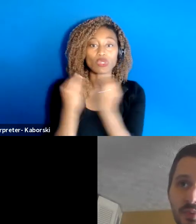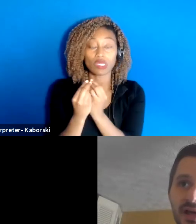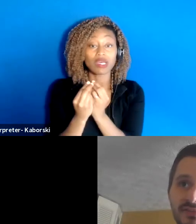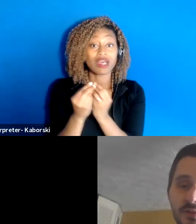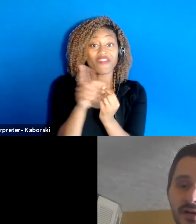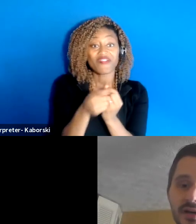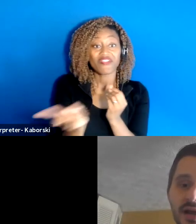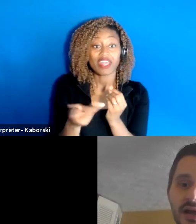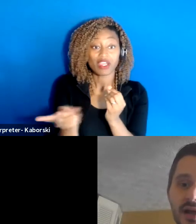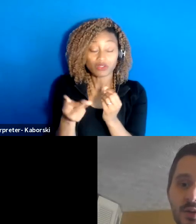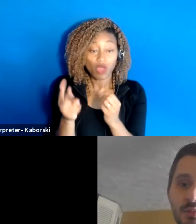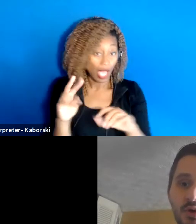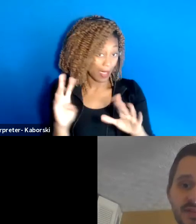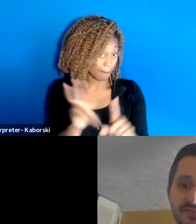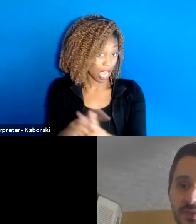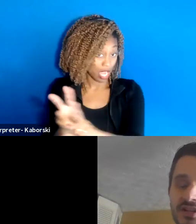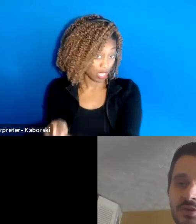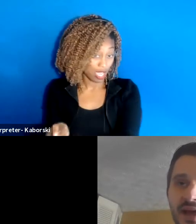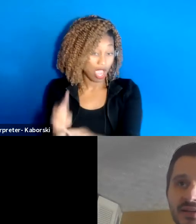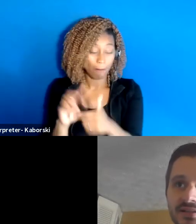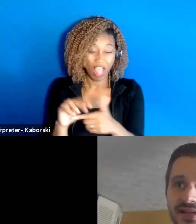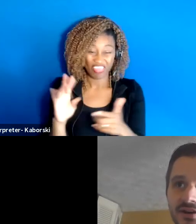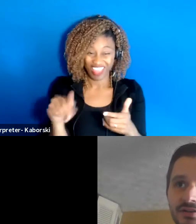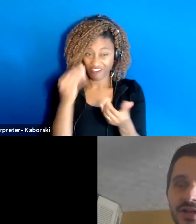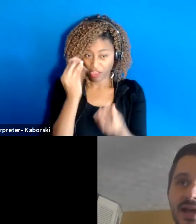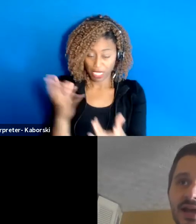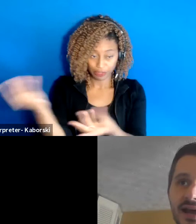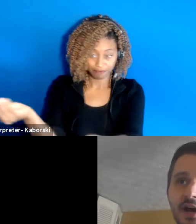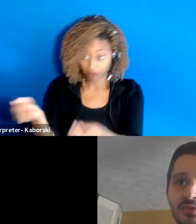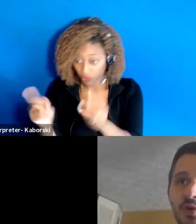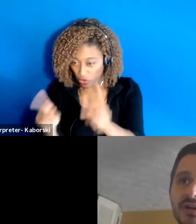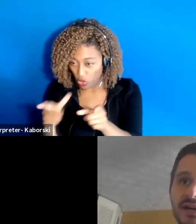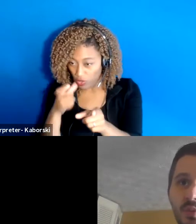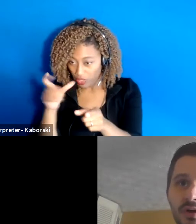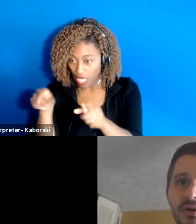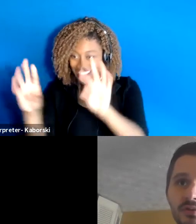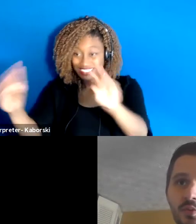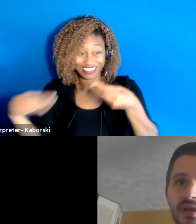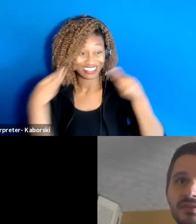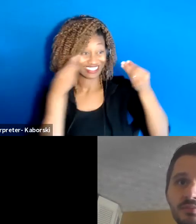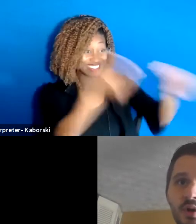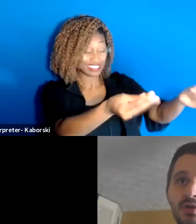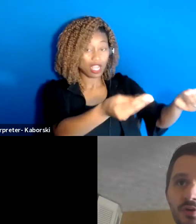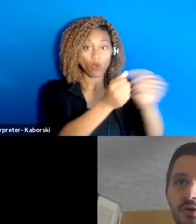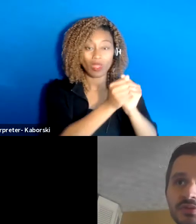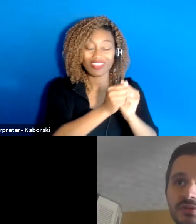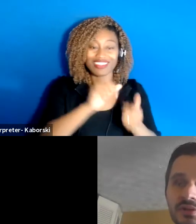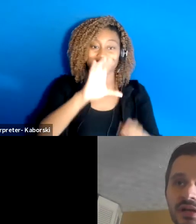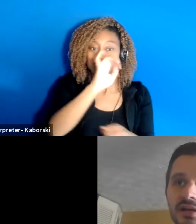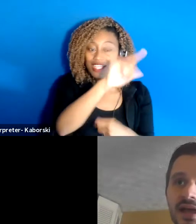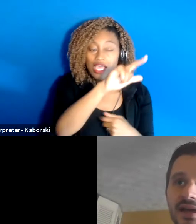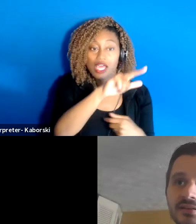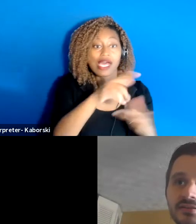were applying for it, brought the information back to the centers, and I helped coordinate and work with both